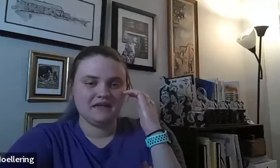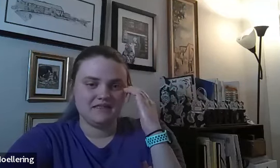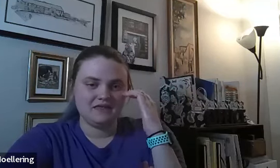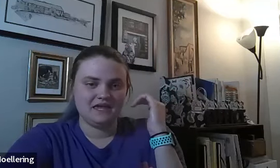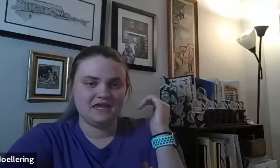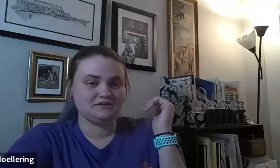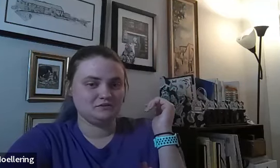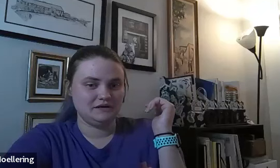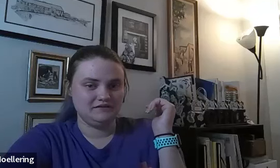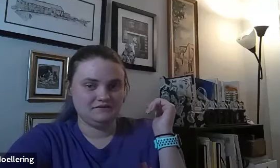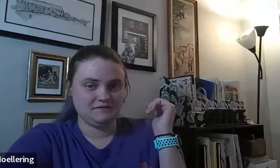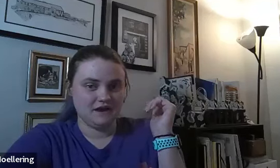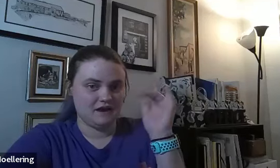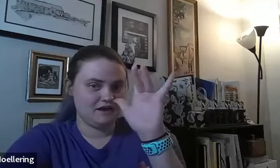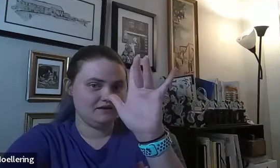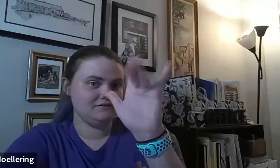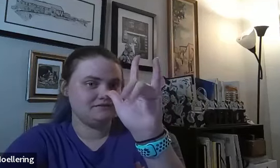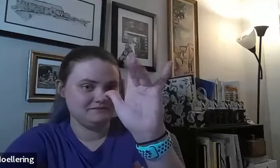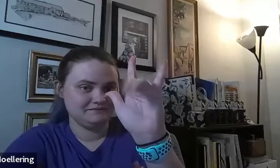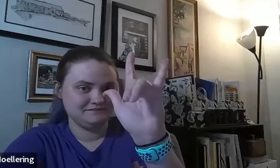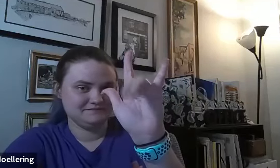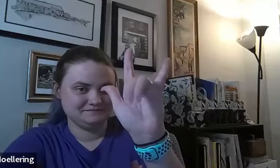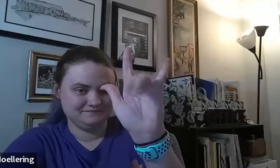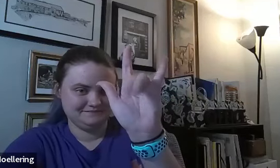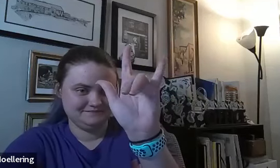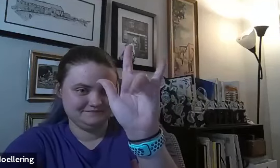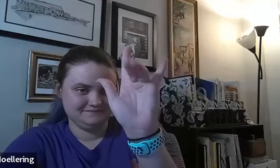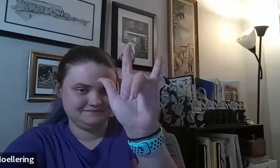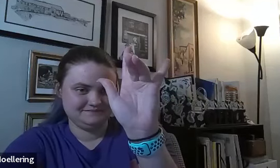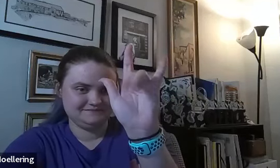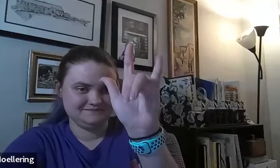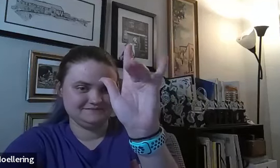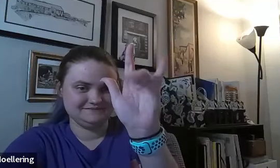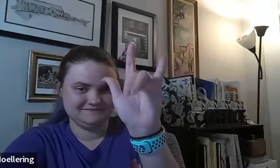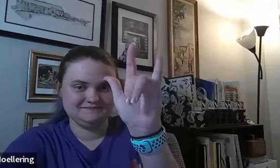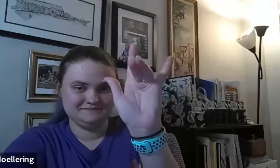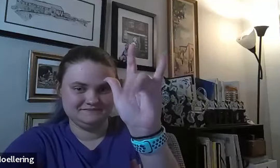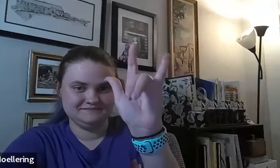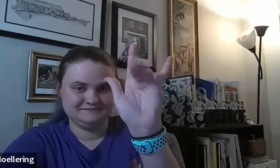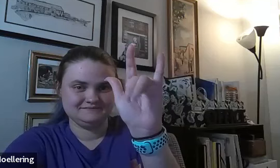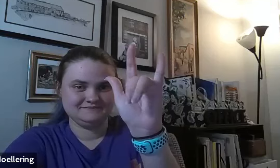And then 25.